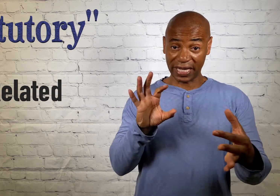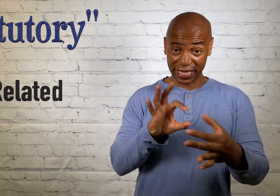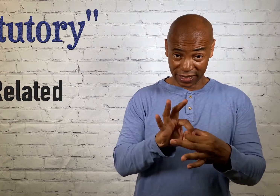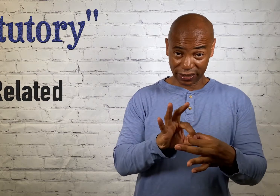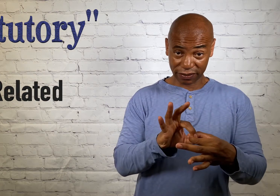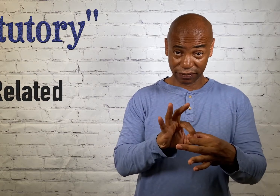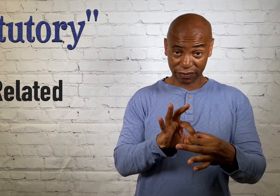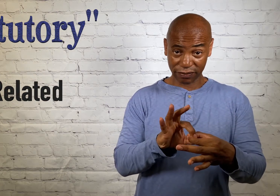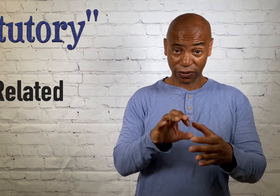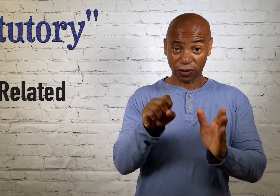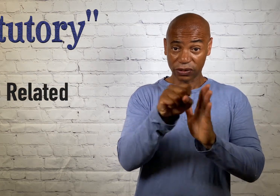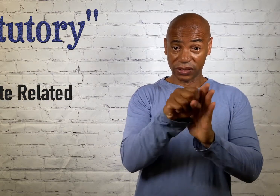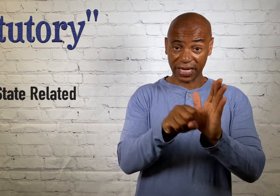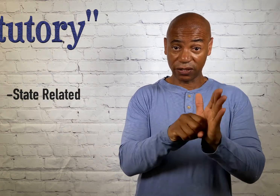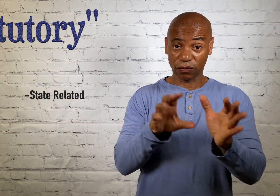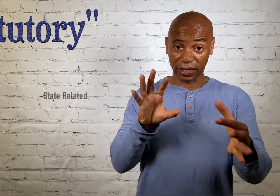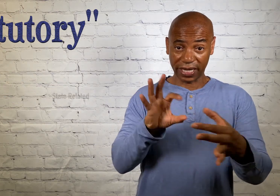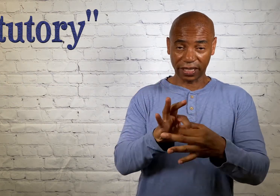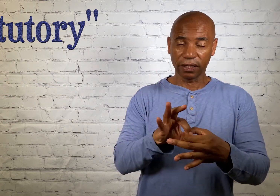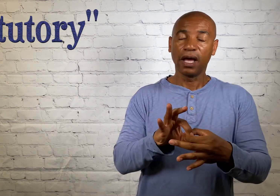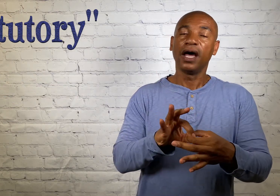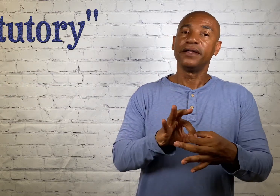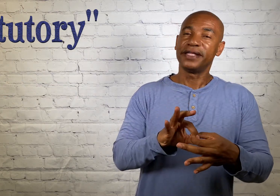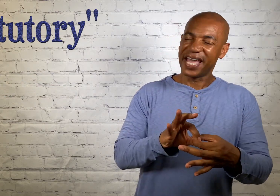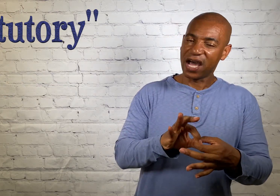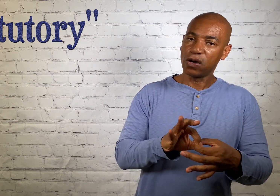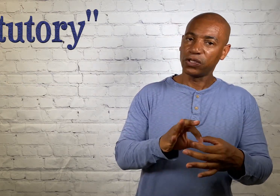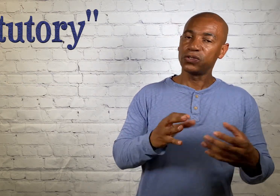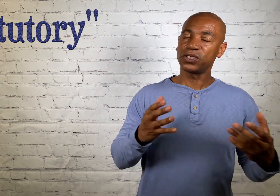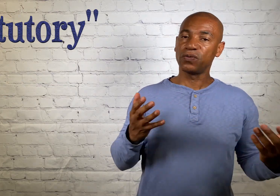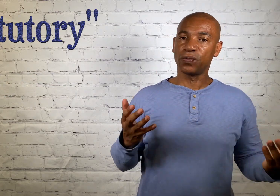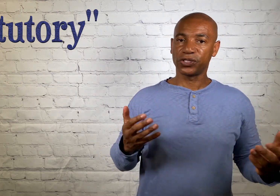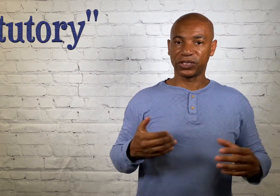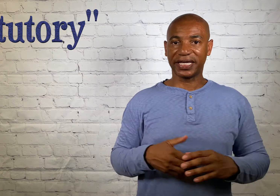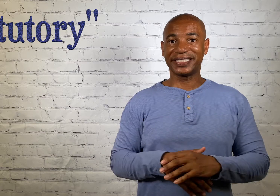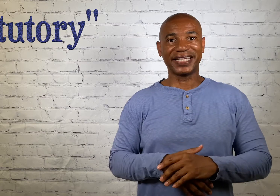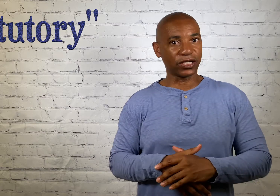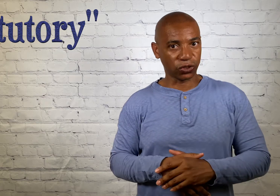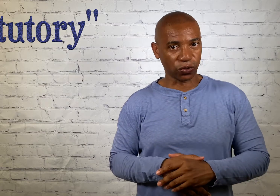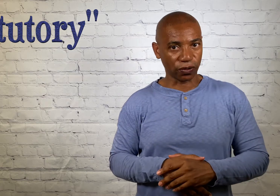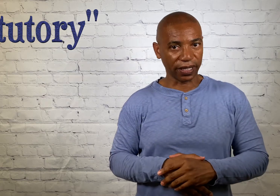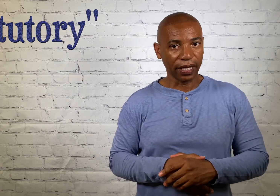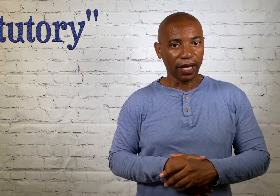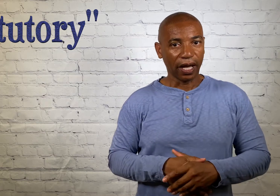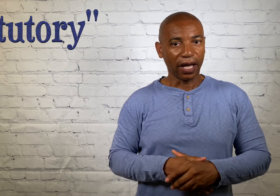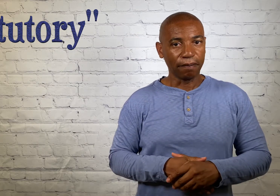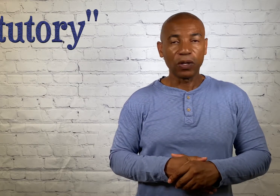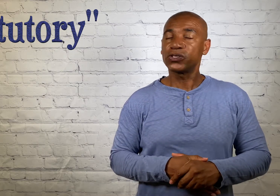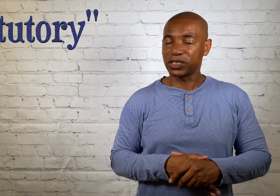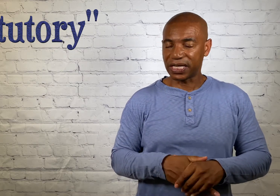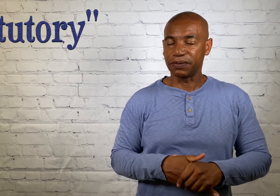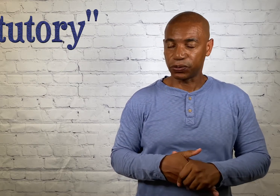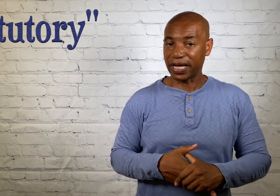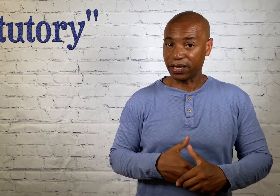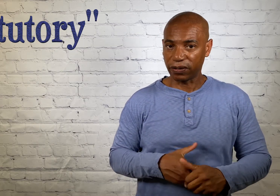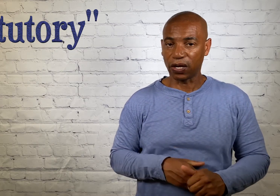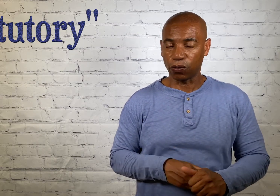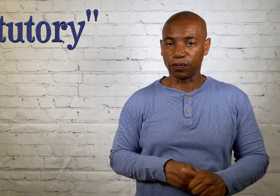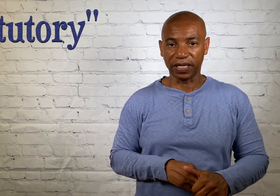state-related. State-related. Now, usually when we're saying statutory, most of the times when I hear that word being